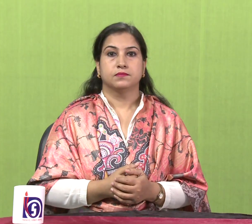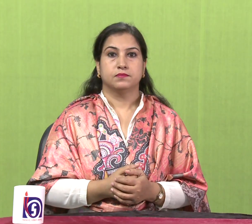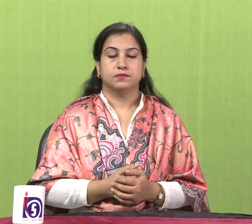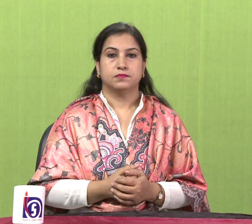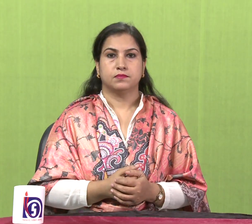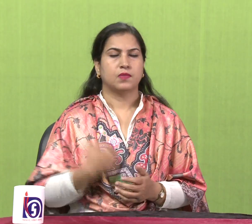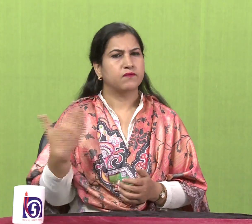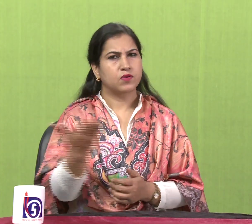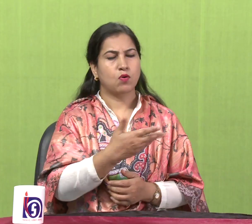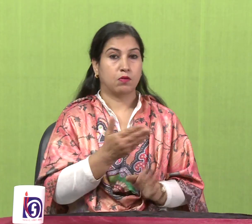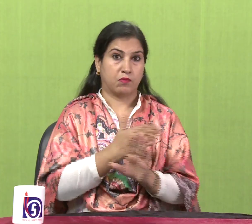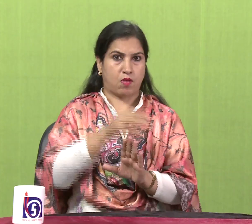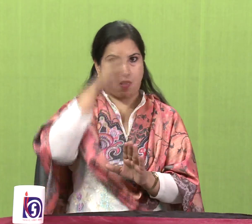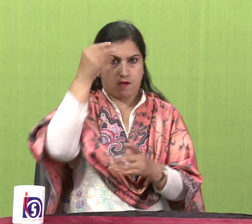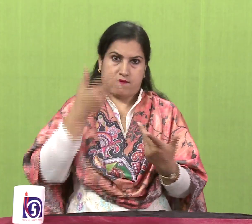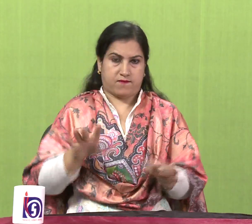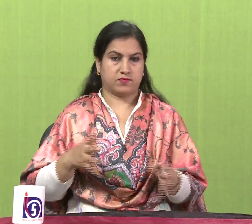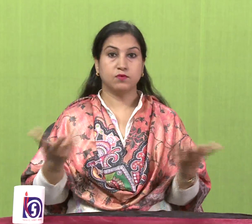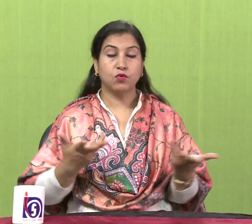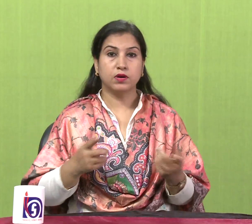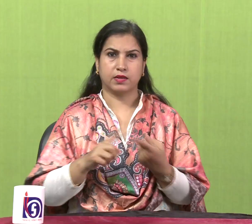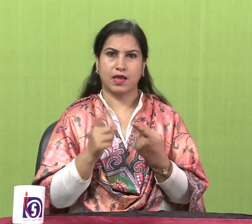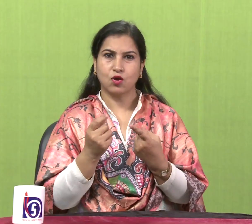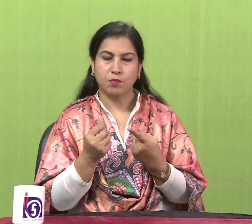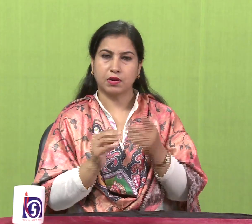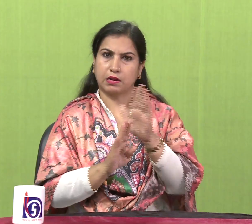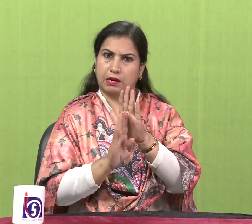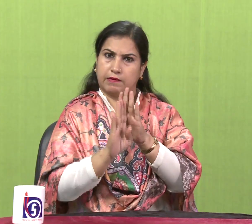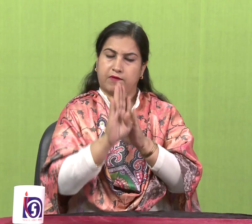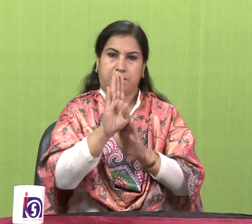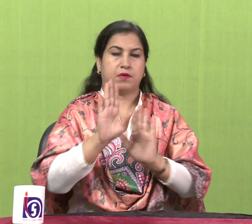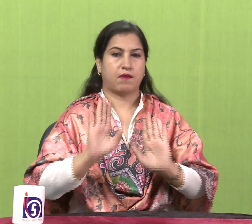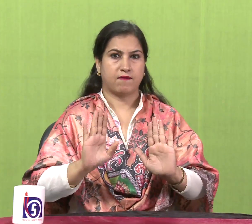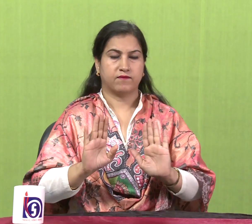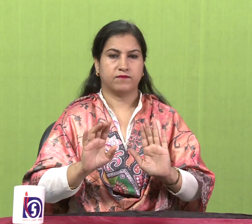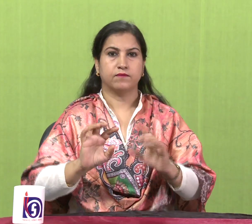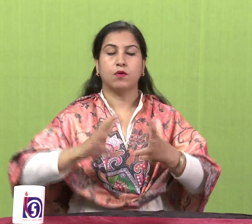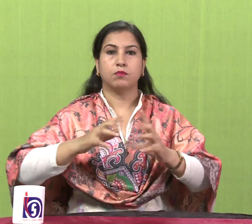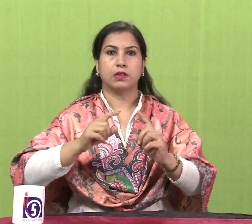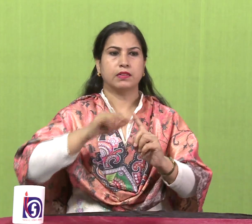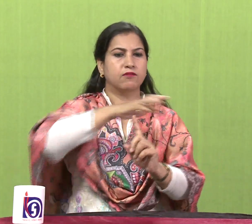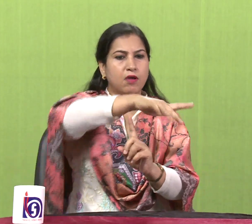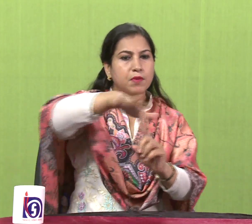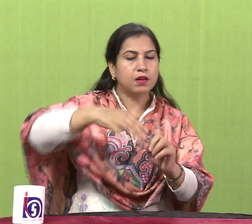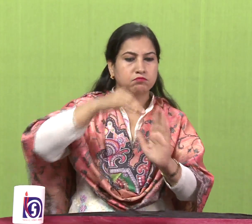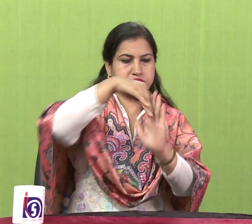we have learned that economic development has led to environmental degradation.